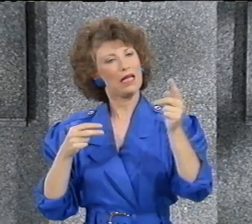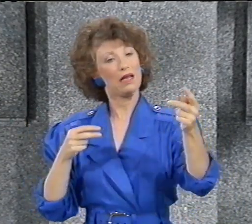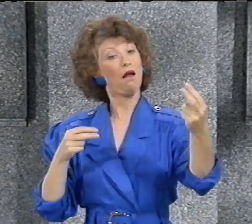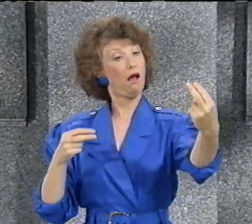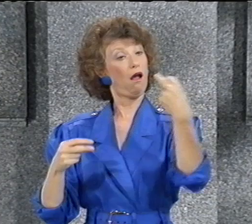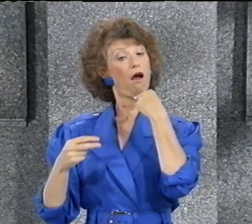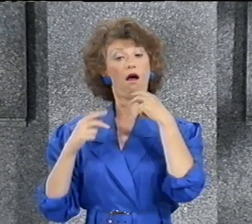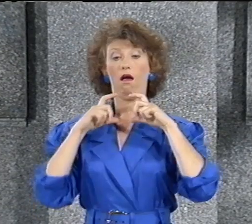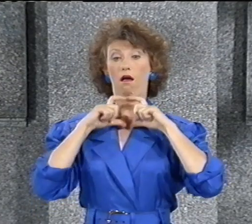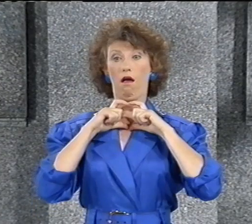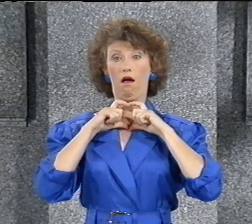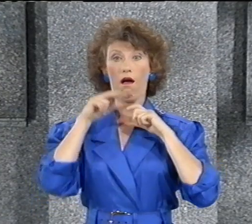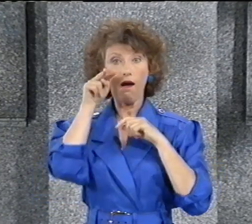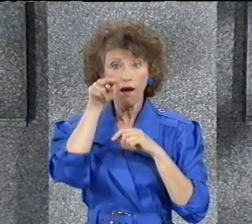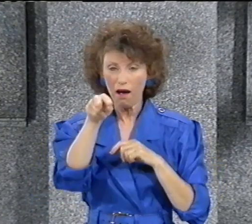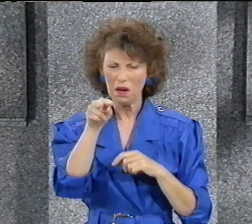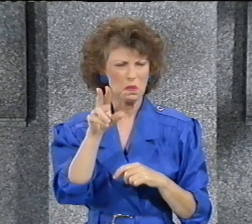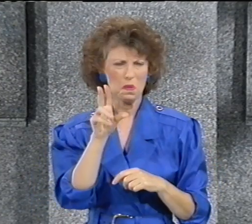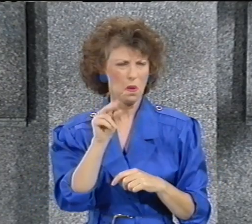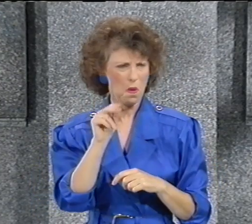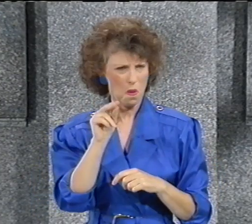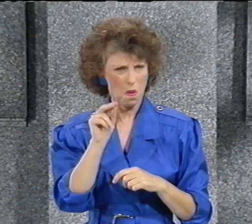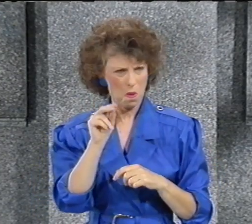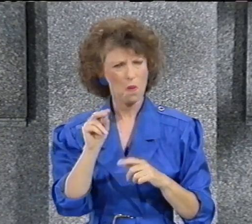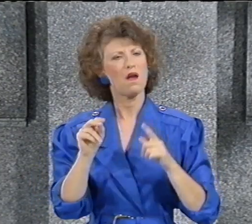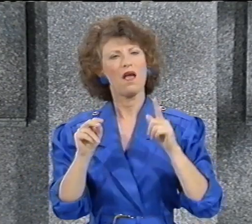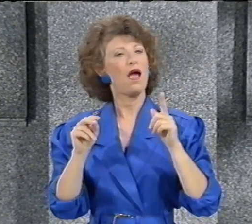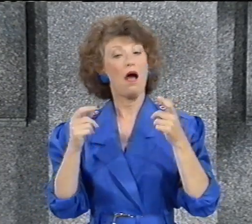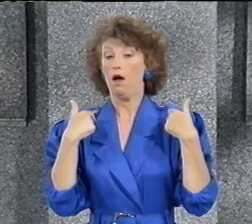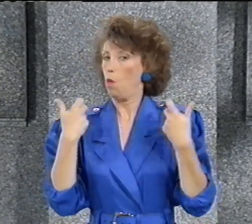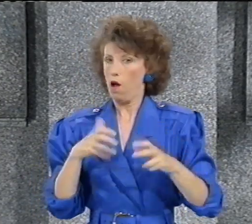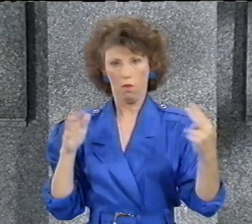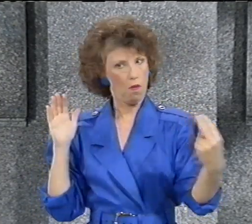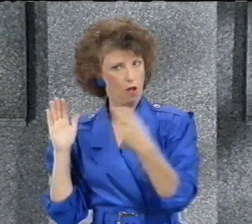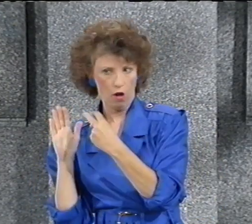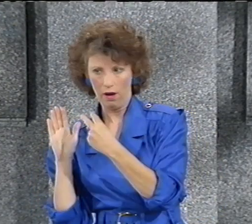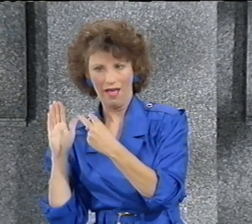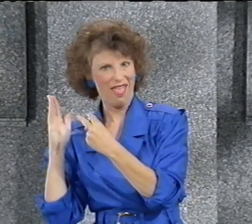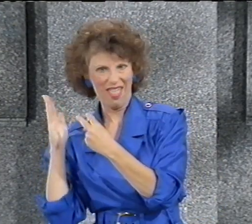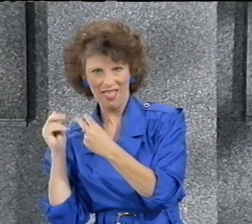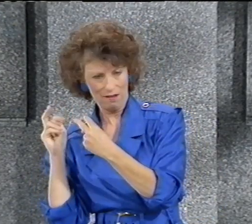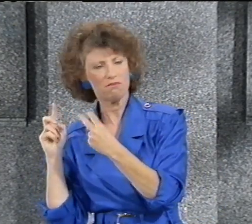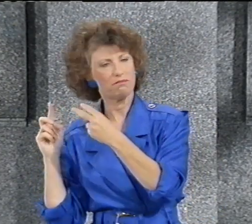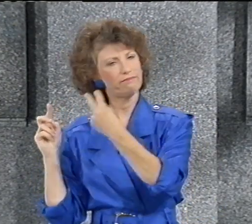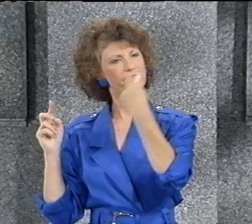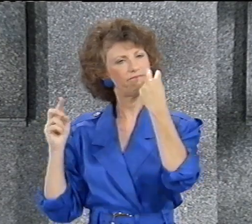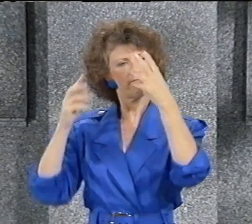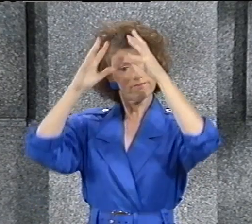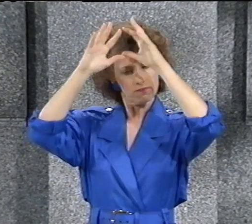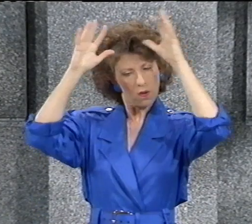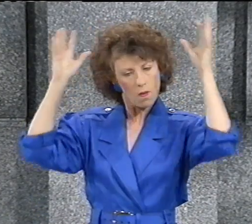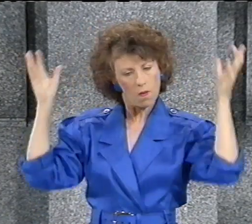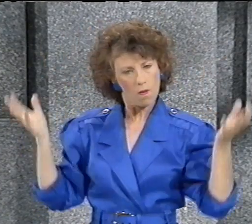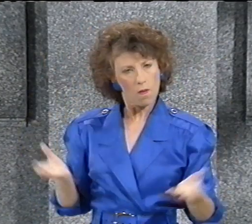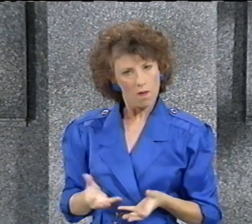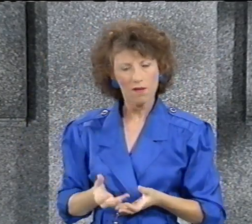That doesn't mean that you're going to stare at this part of my throat. I don't want you to look at the hands, though. I want you to see